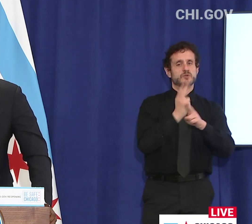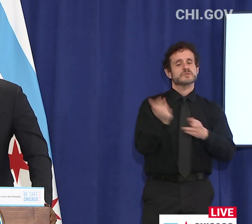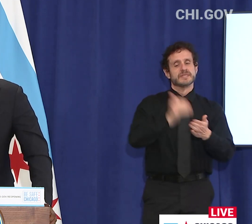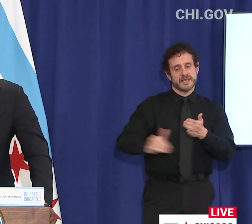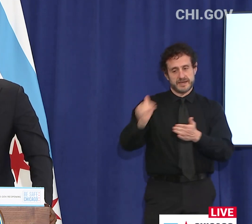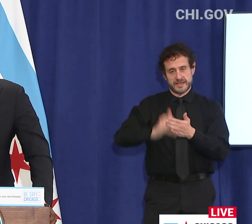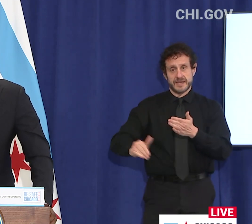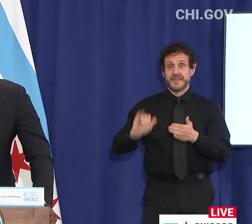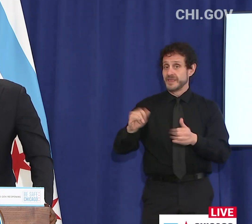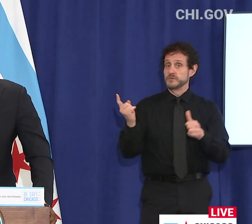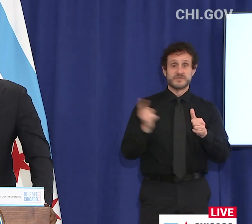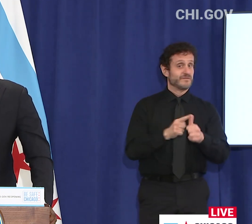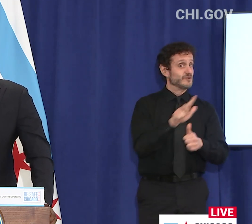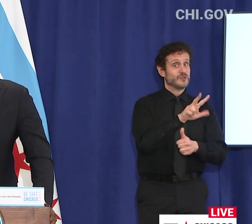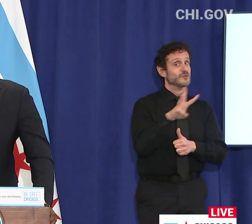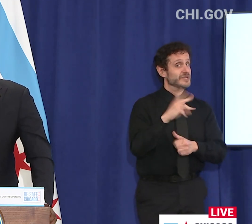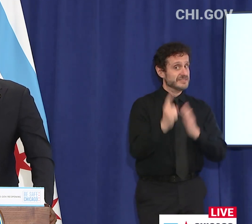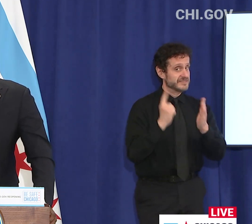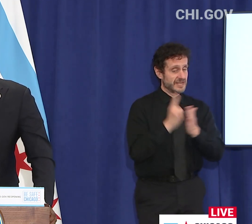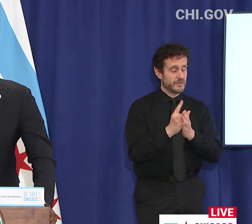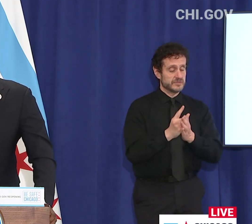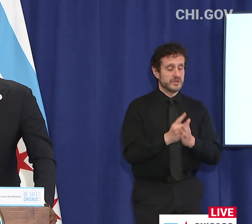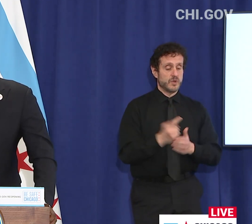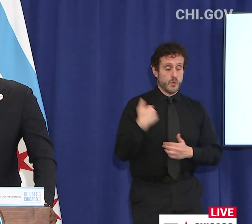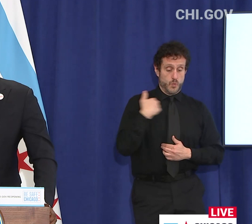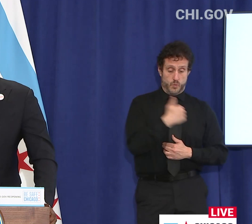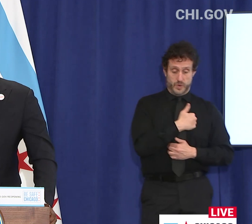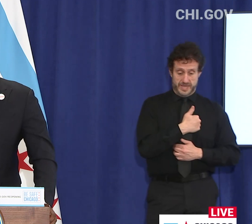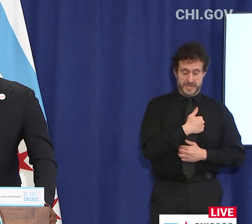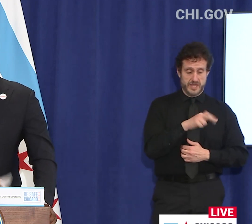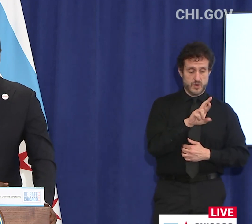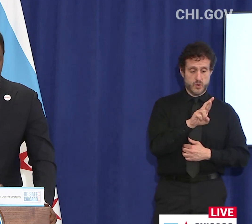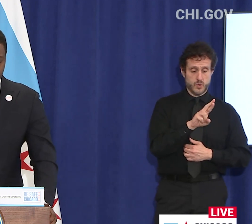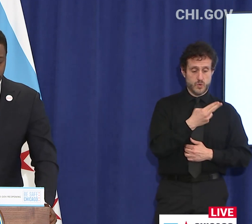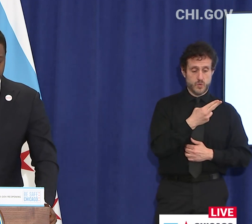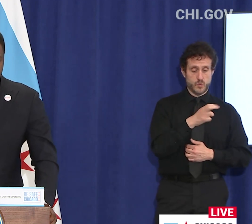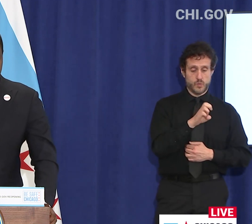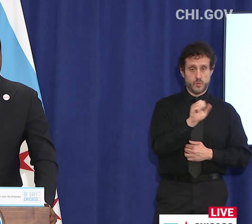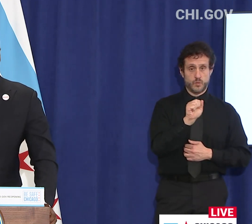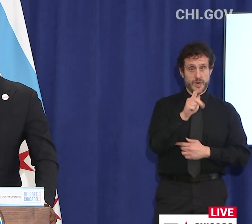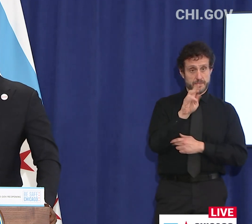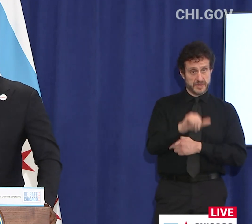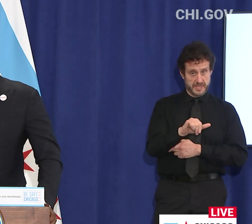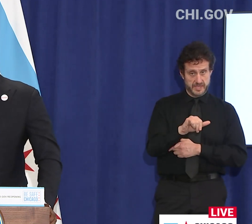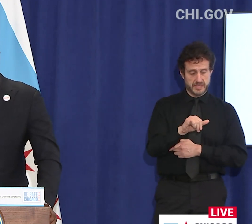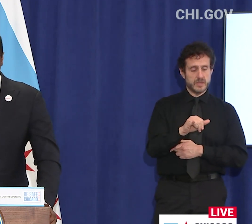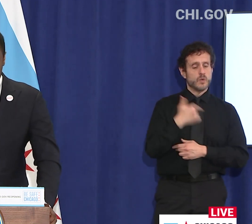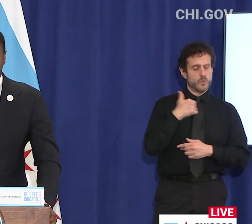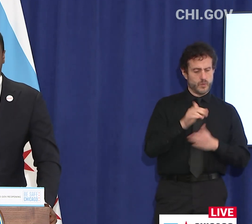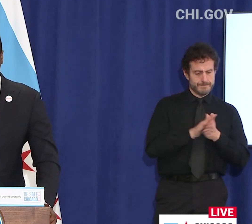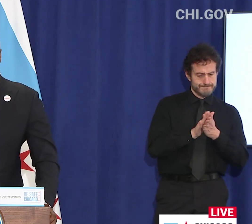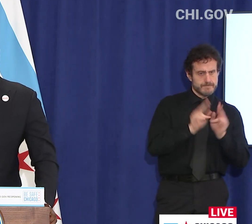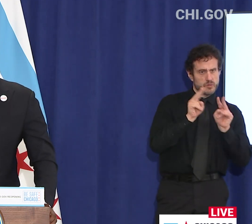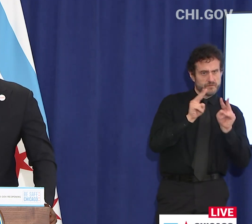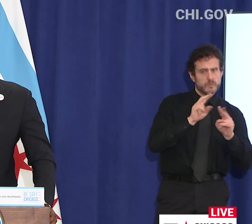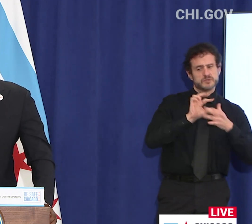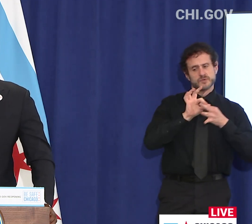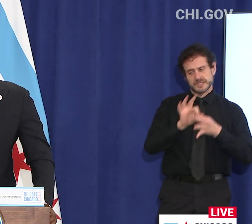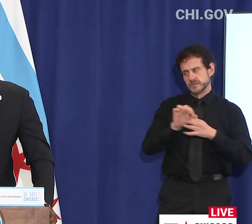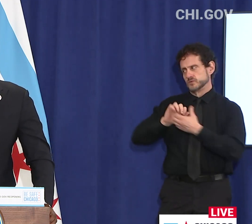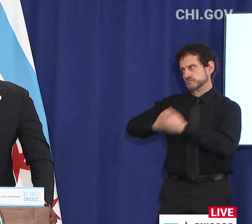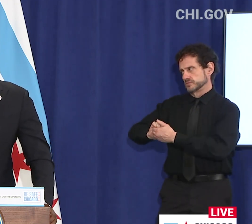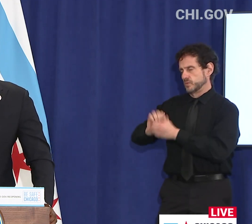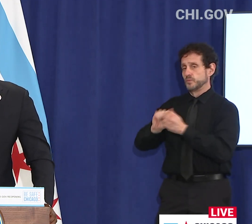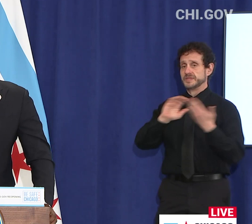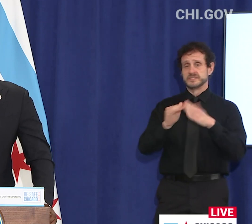hours. We, Ripley, look forward to continuing this important work with the city and the Chicago